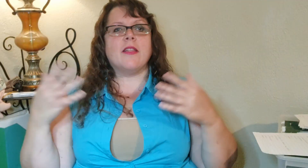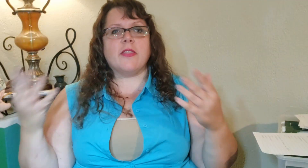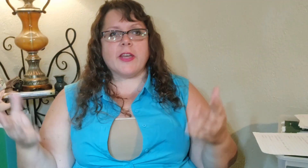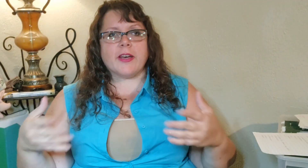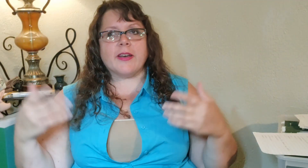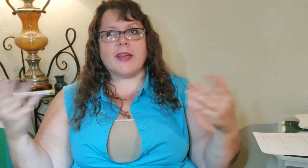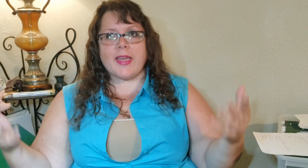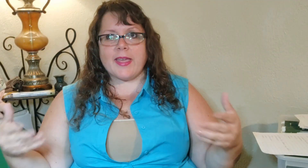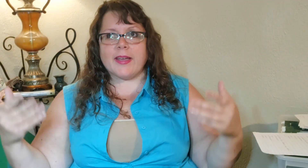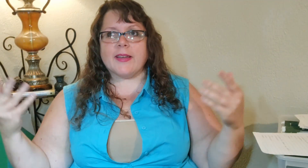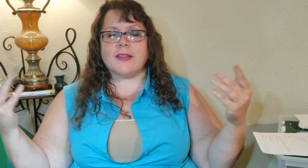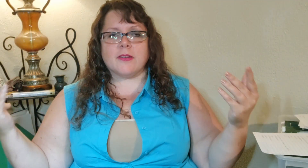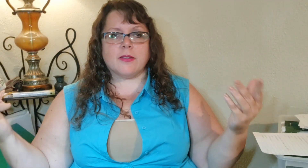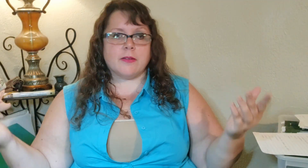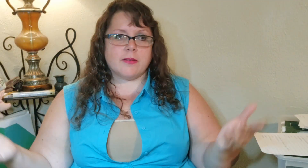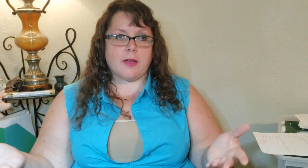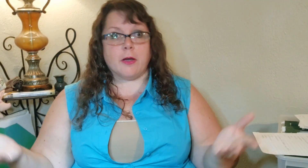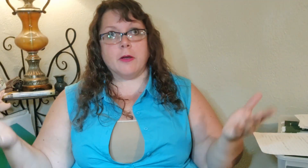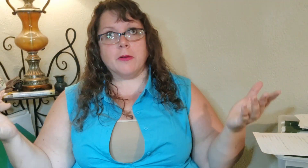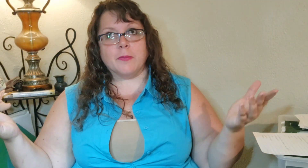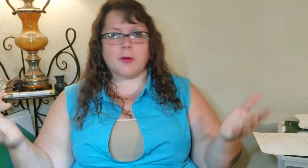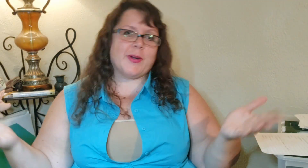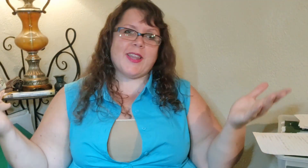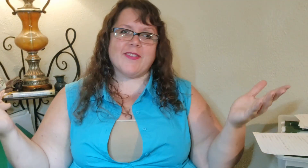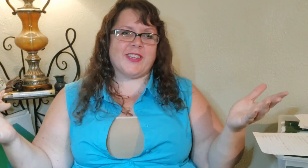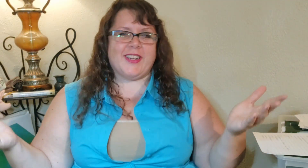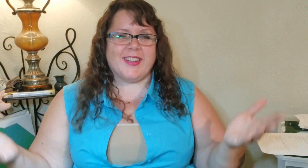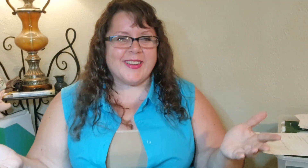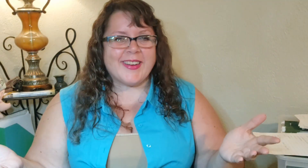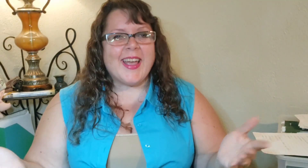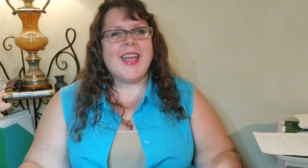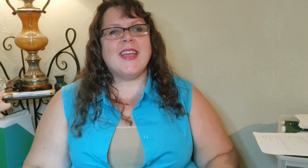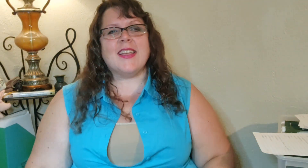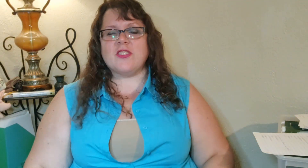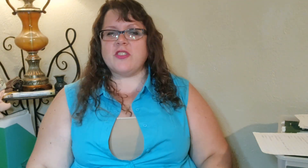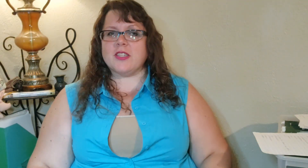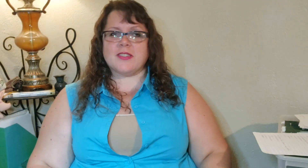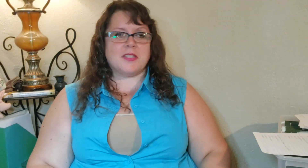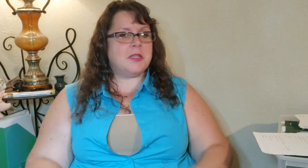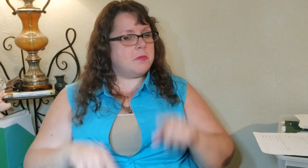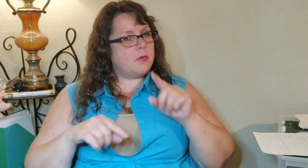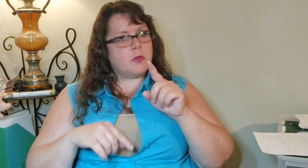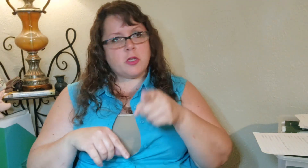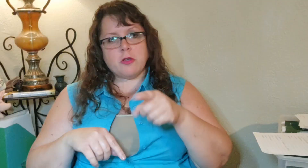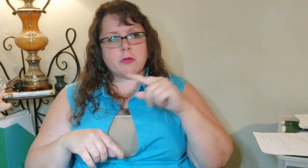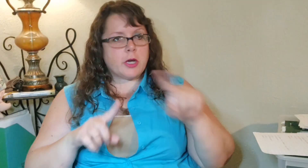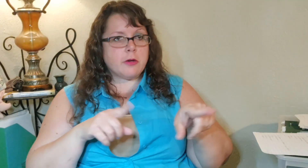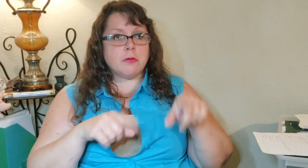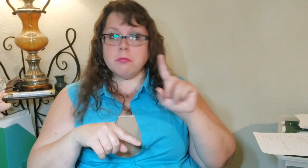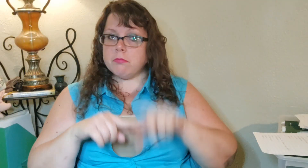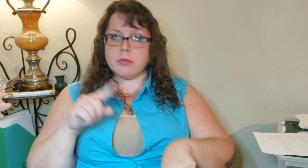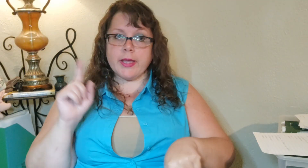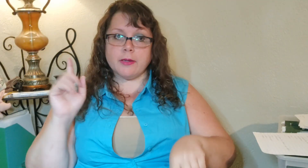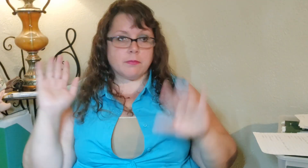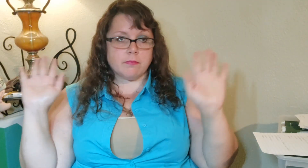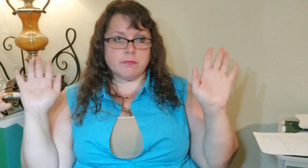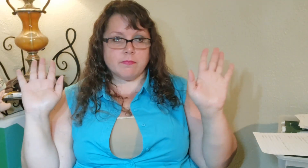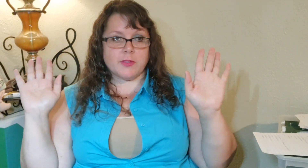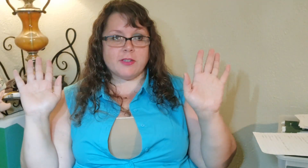the, and, or whatever. It's just, you go, can't, you're